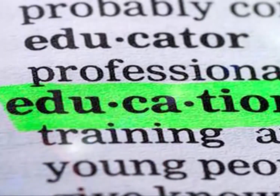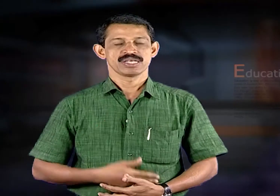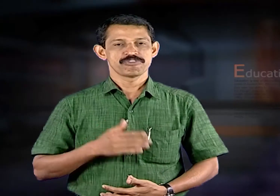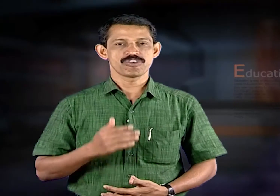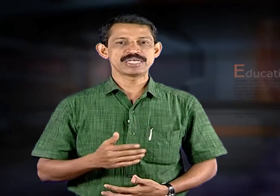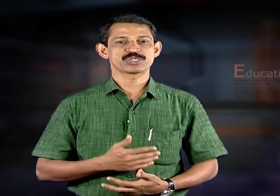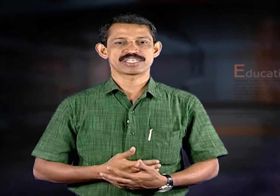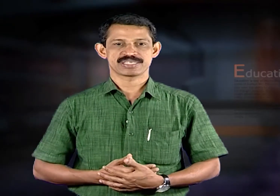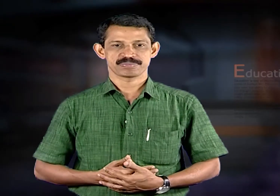Formal education.